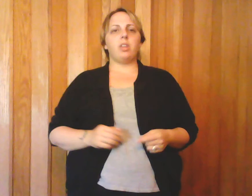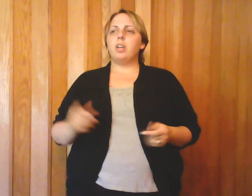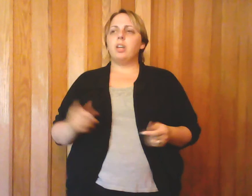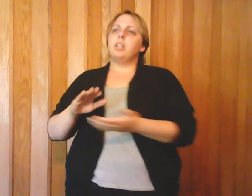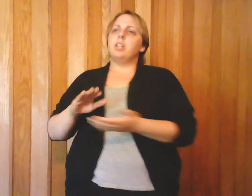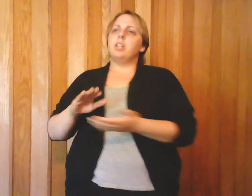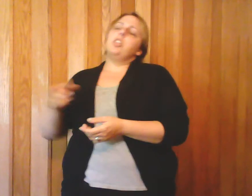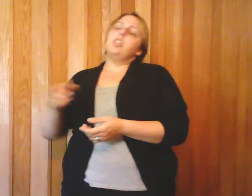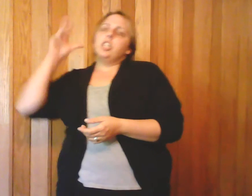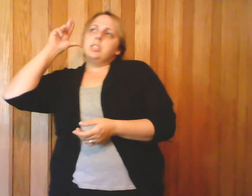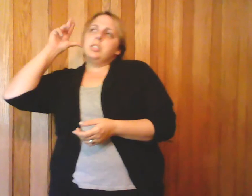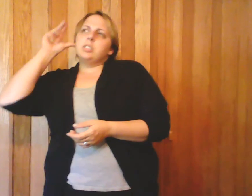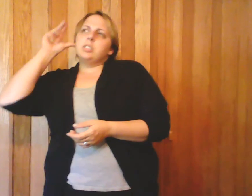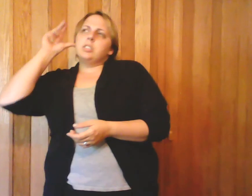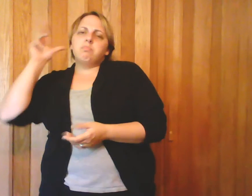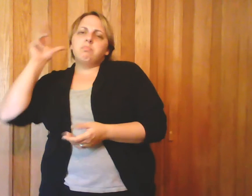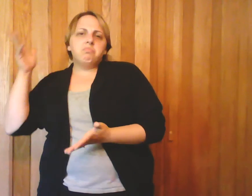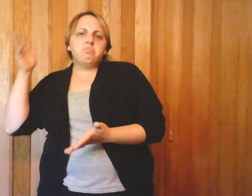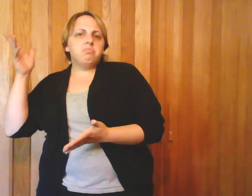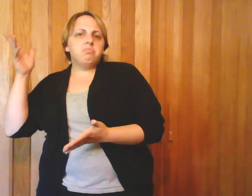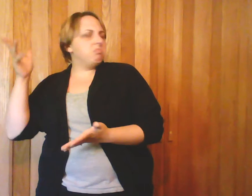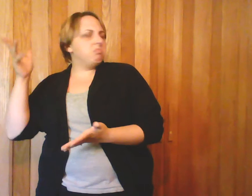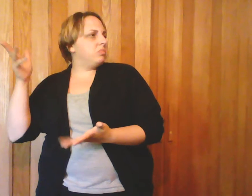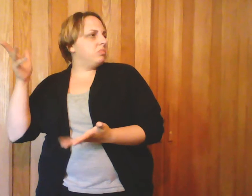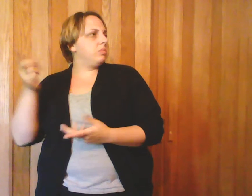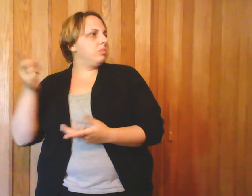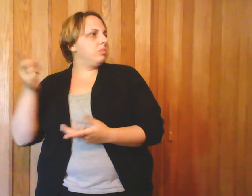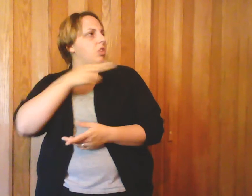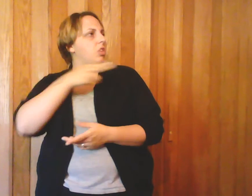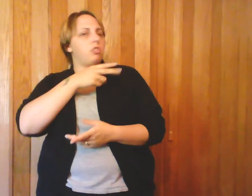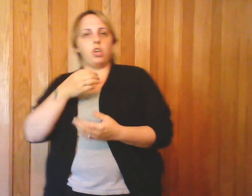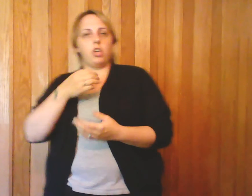the other thing that they used to do is every year, in fact, I brought a picture to tell you all about it.